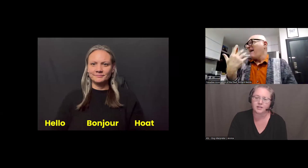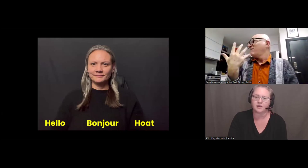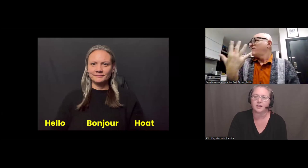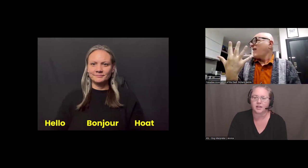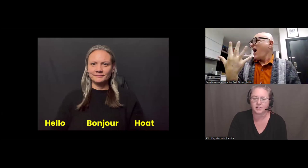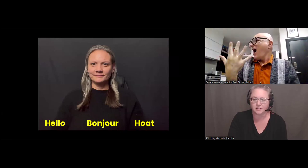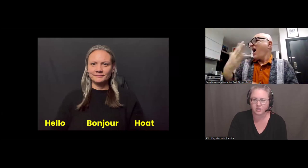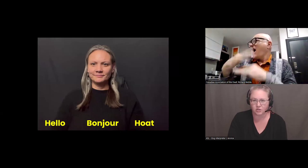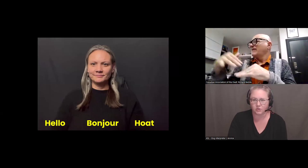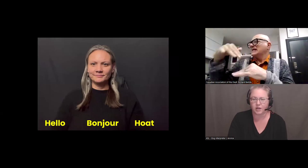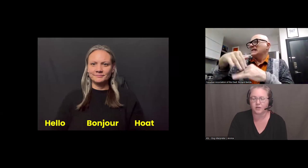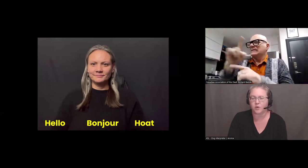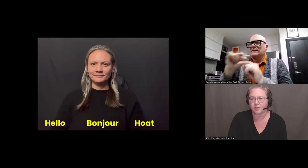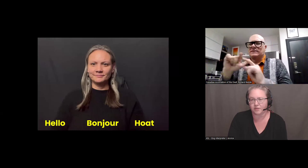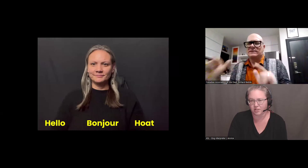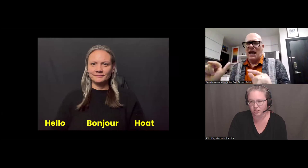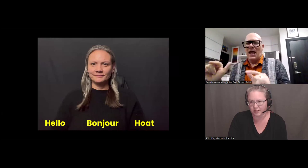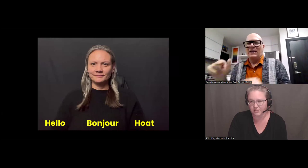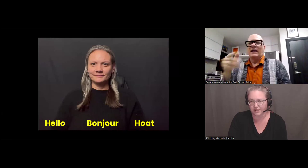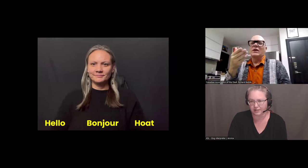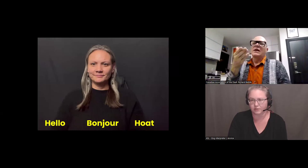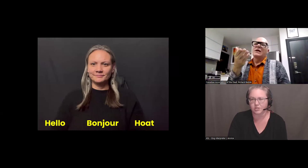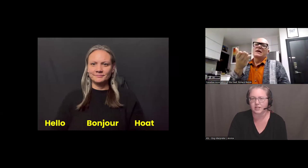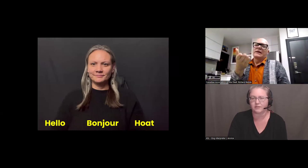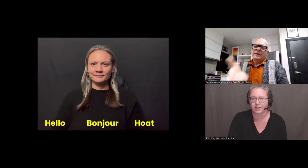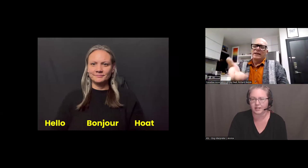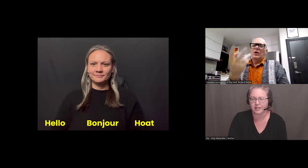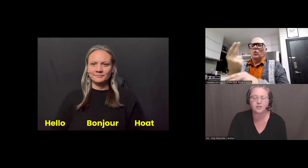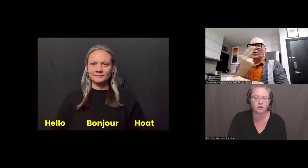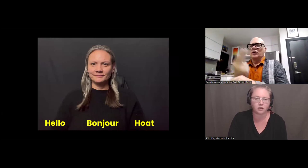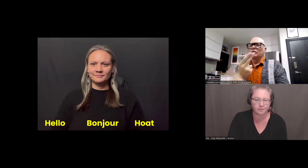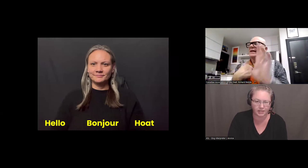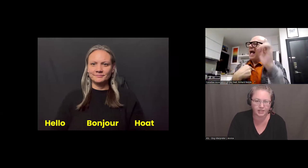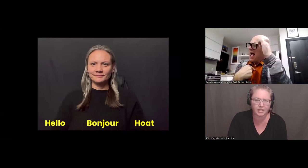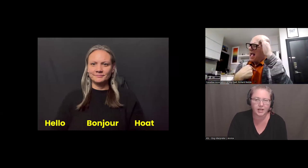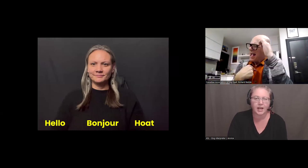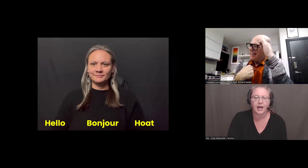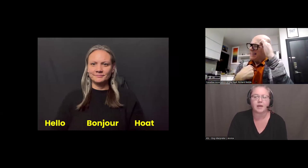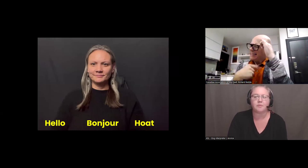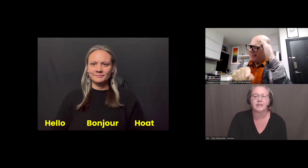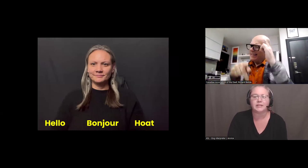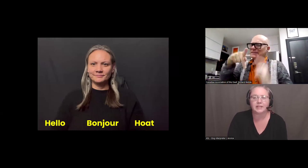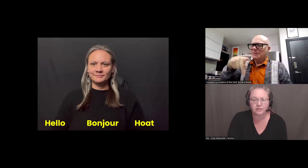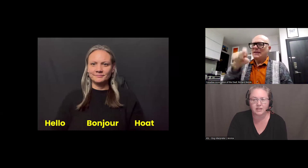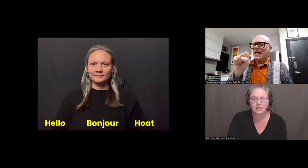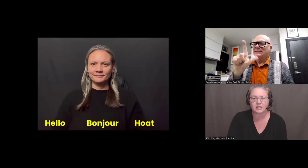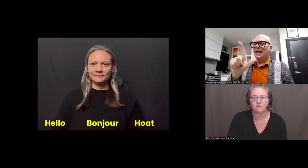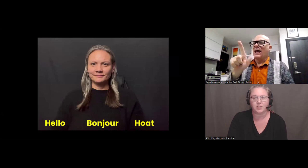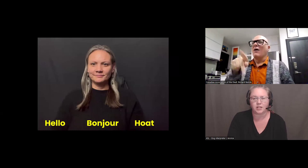ASL, LSQ, and one of the Indigenous Sign Languages of Canada. There are many. I believe in this video,